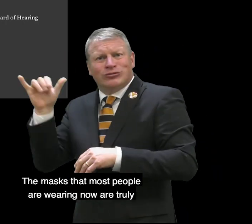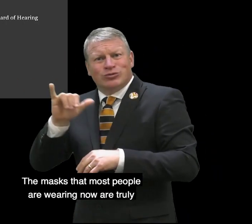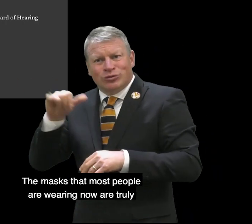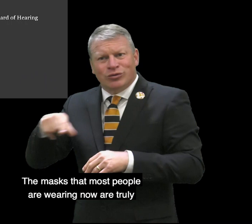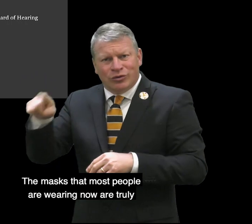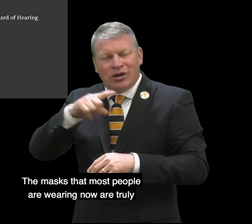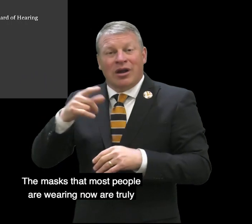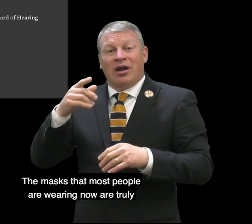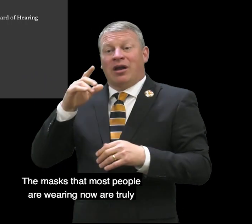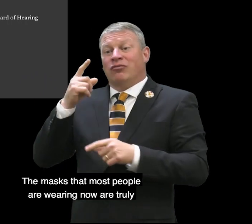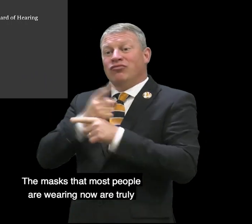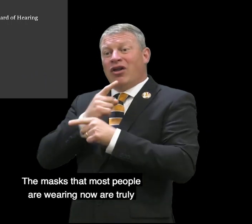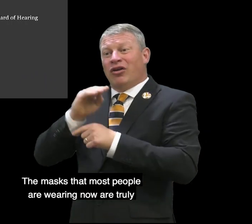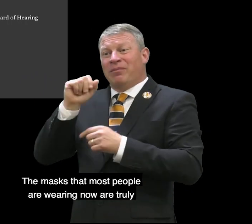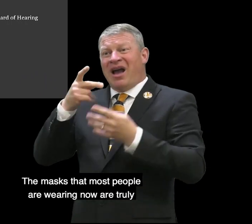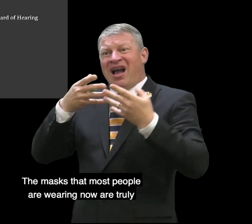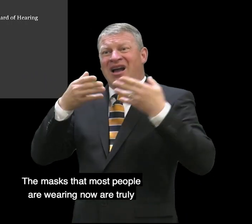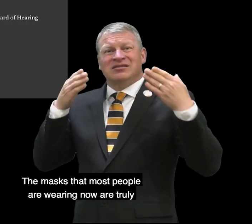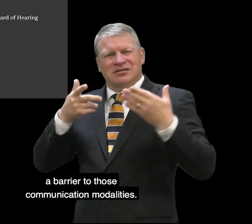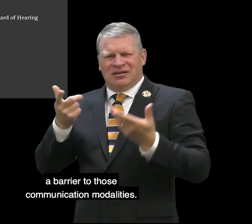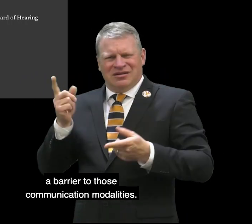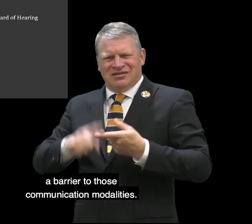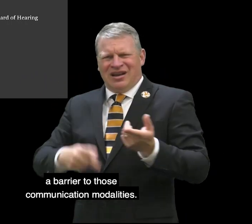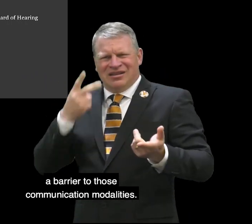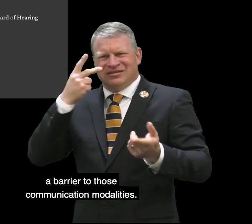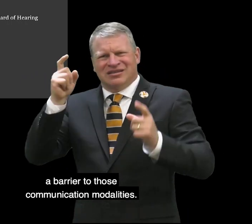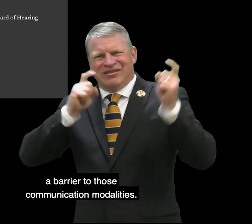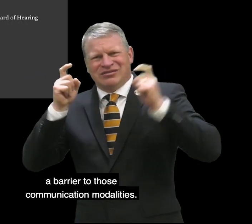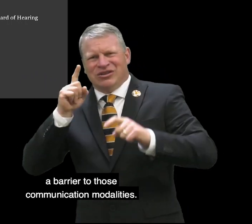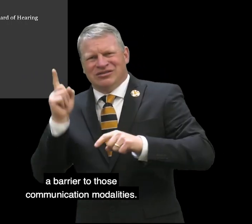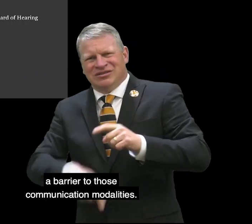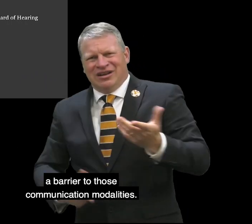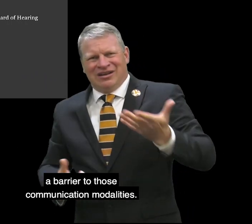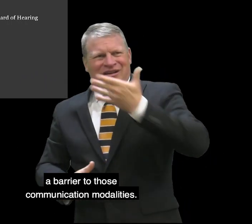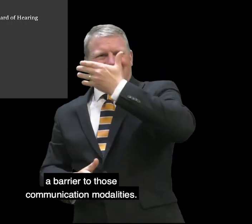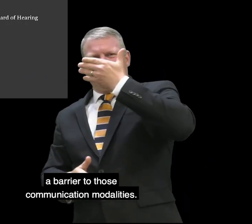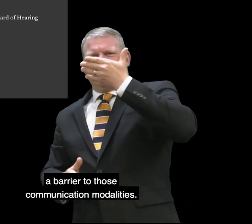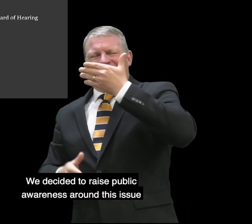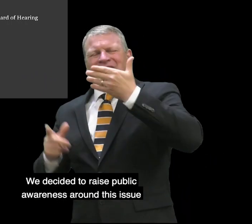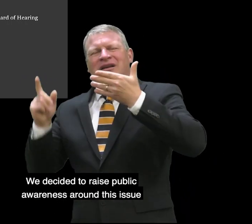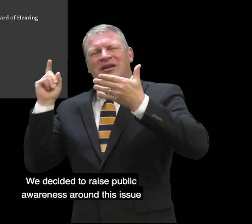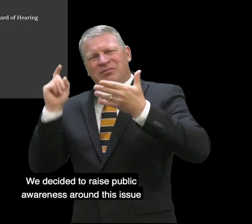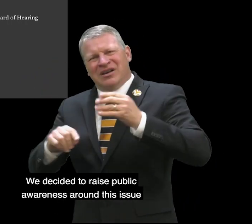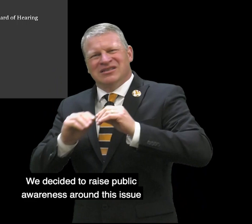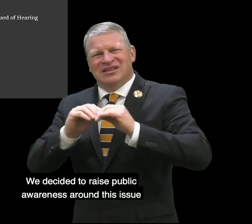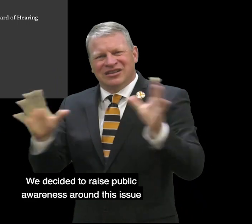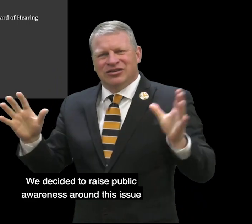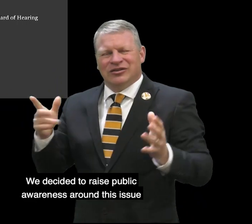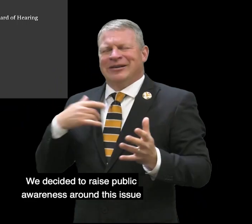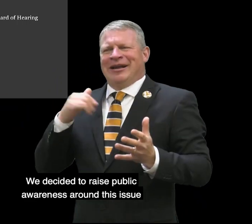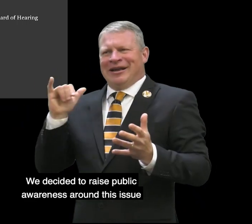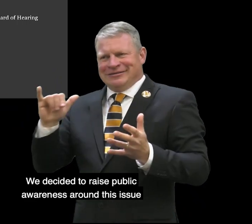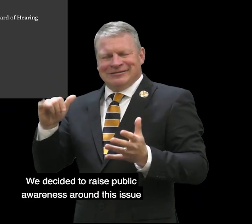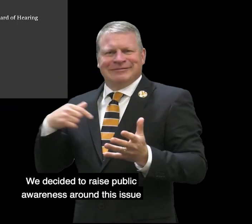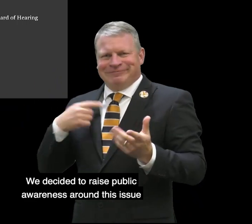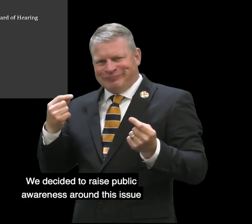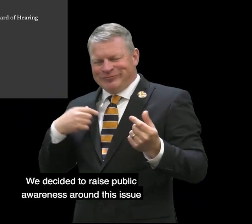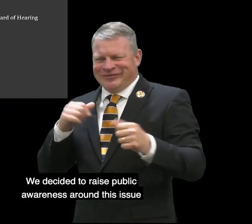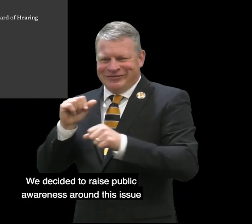expressions, some rely on lip reading, and still others rely on auditory inputs for communication. The masks that most people are wearing now are